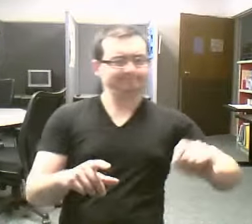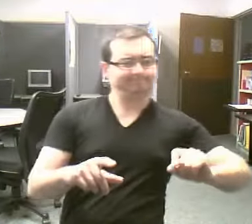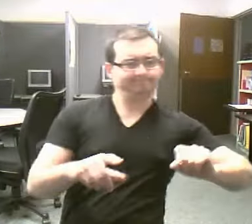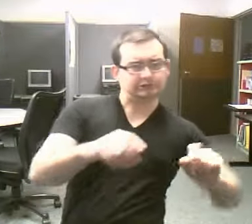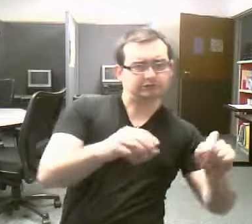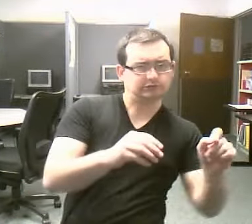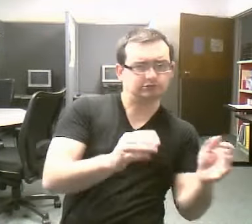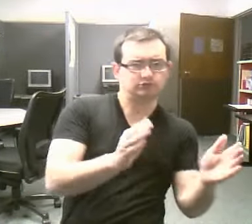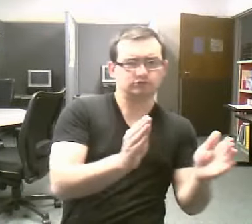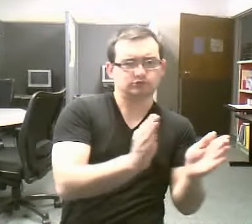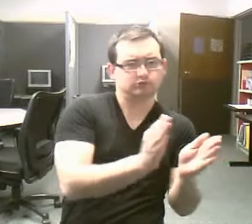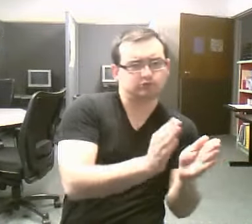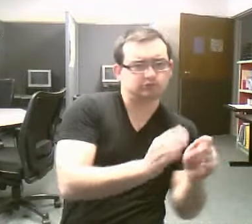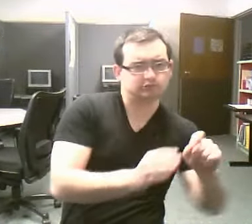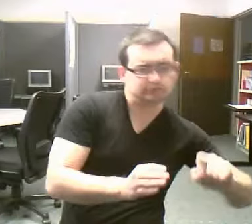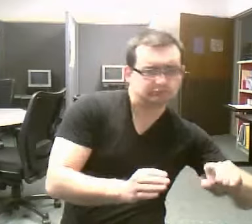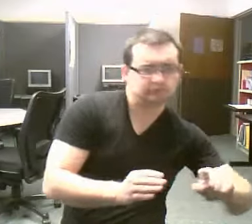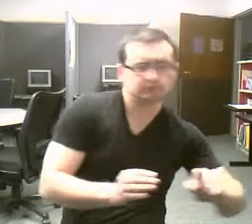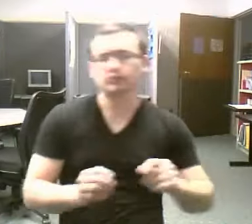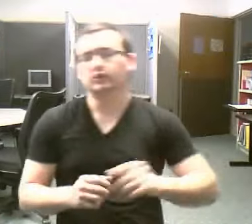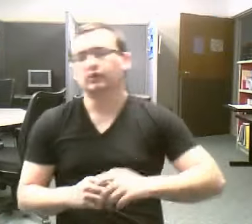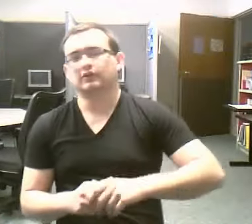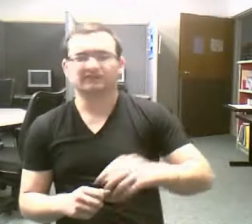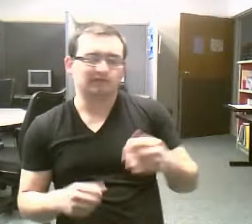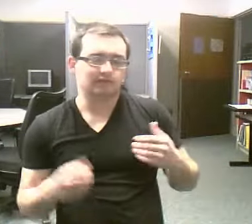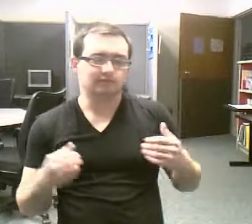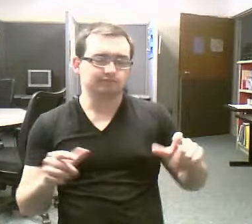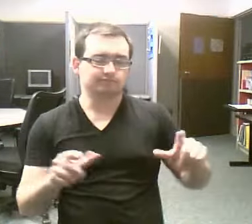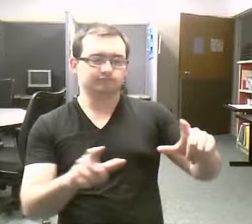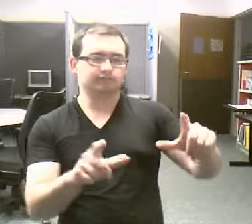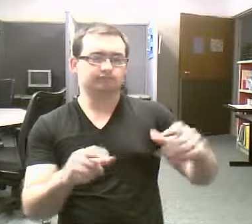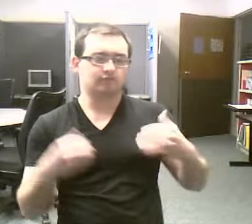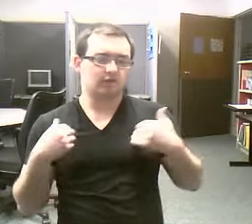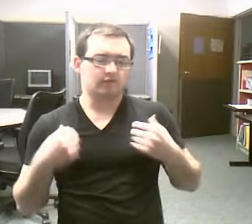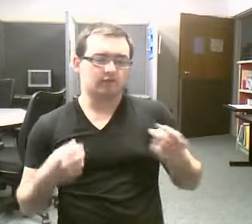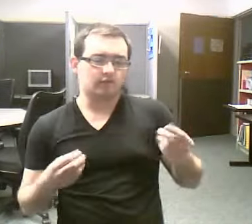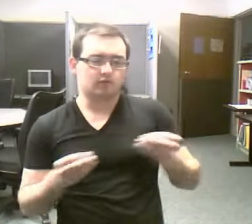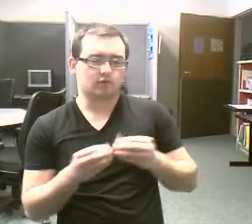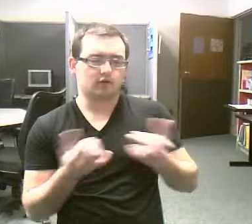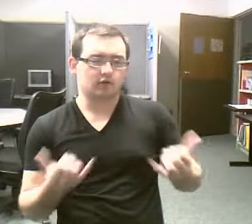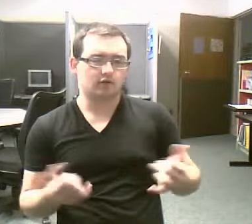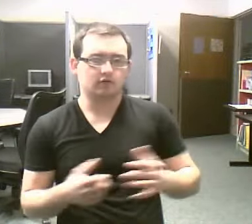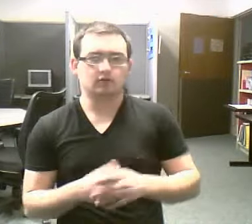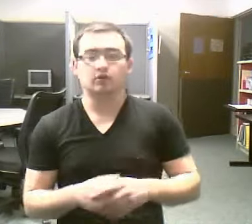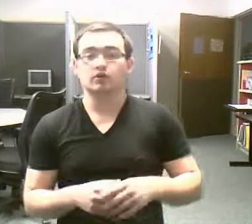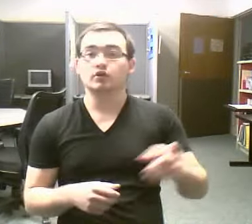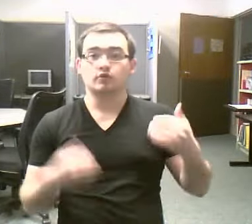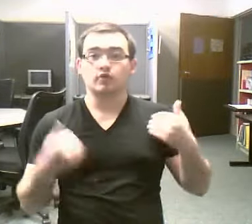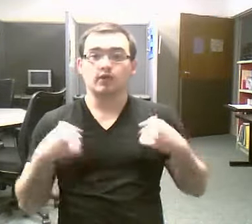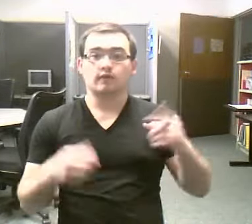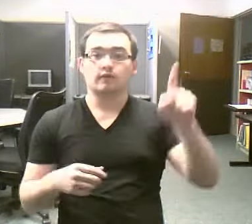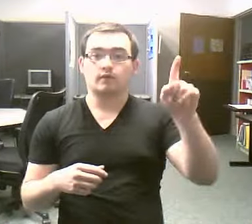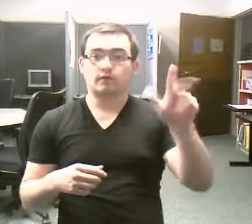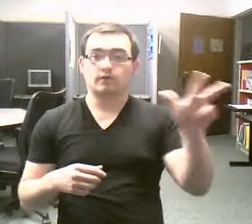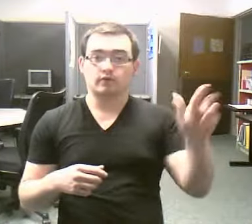Anyway, I have a little more room. But you have this number here now, 1/3. And what happens if you divide it? Well,